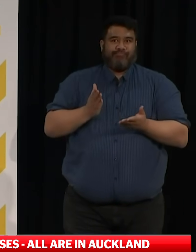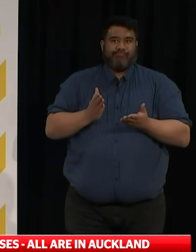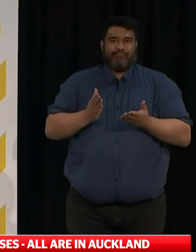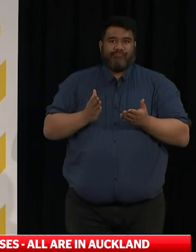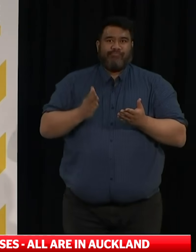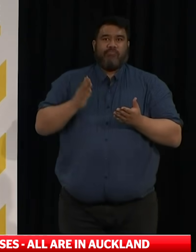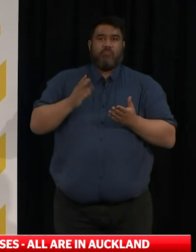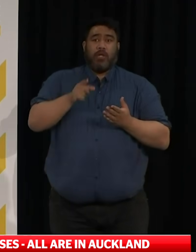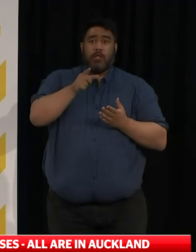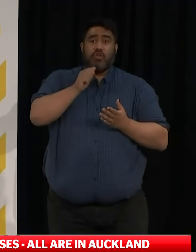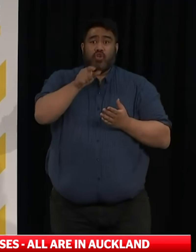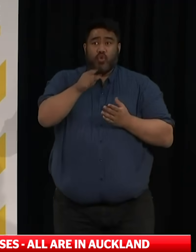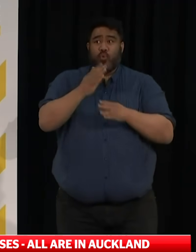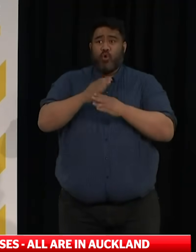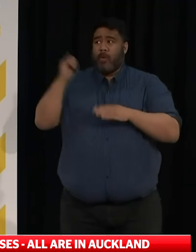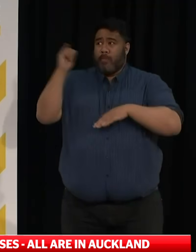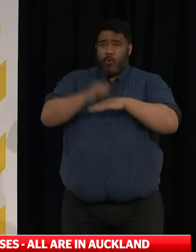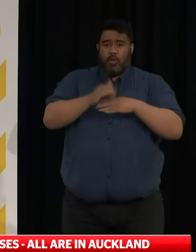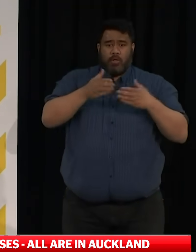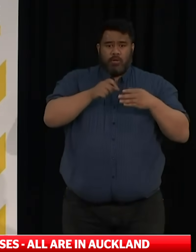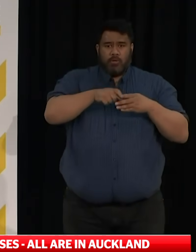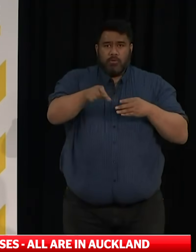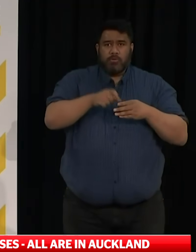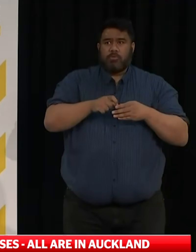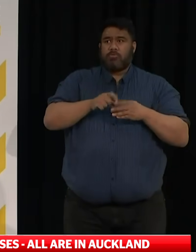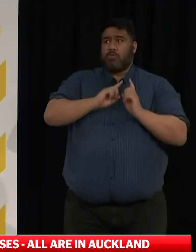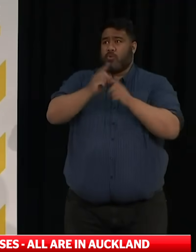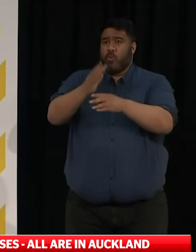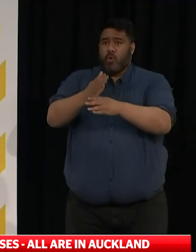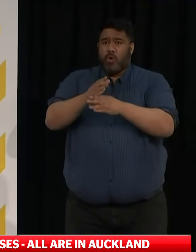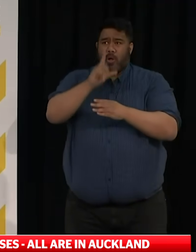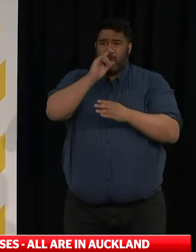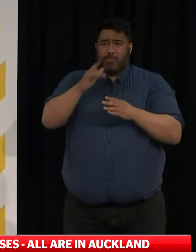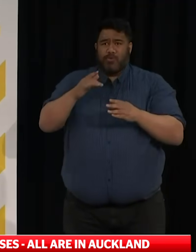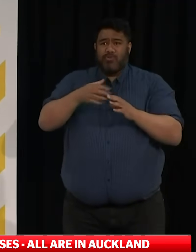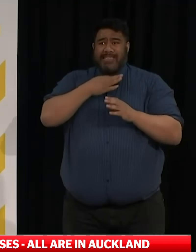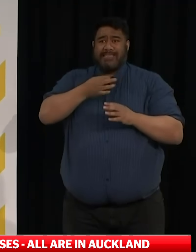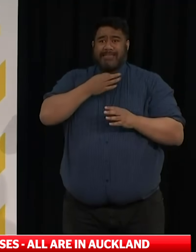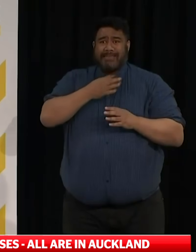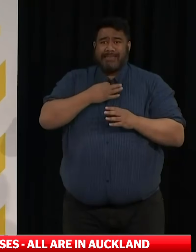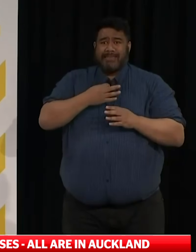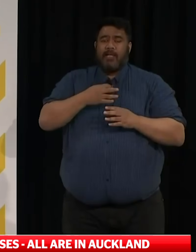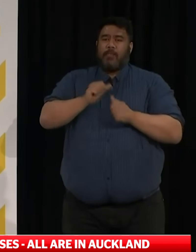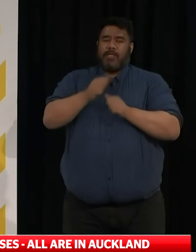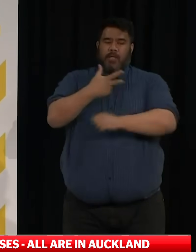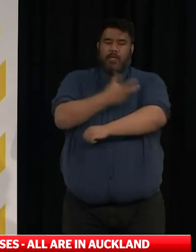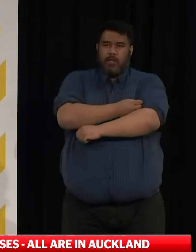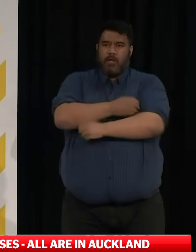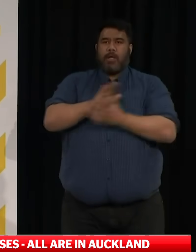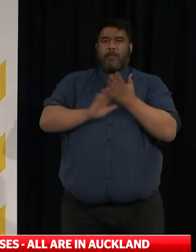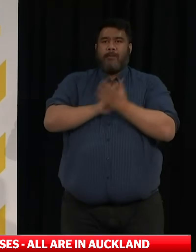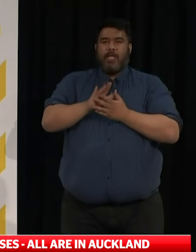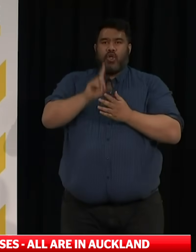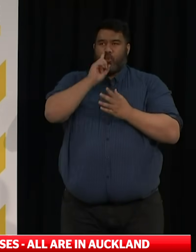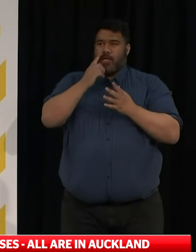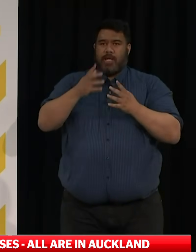work and doing jobs that potentially bring them into greater risk of contact with COVID aren't then going to get sick or die from COVID or pass